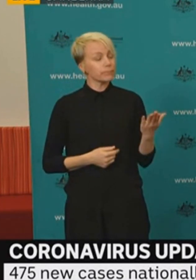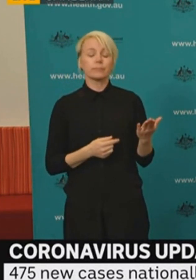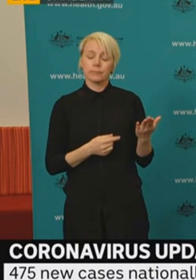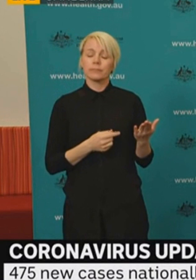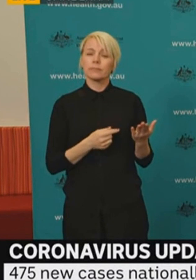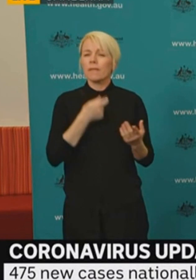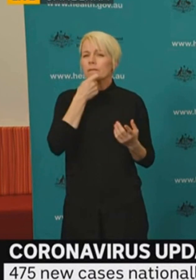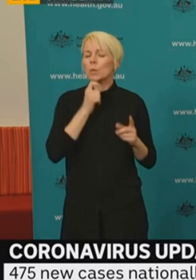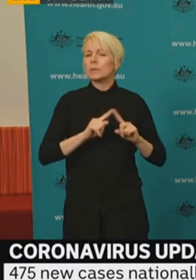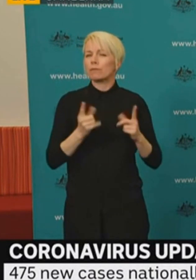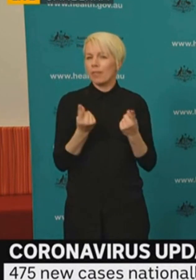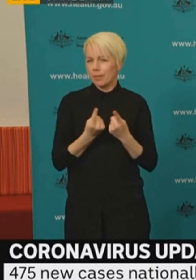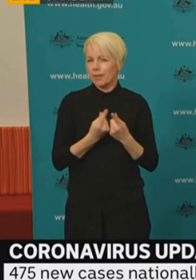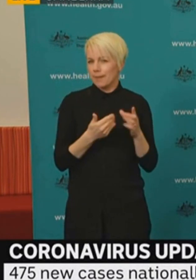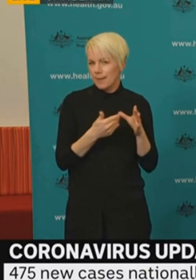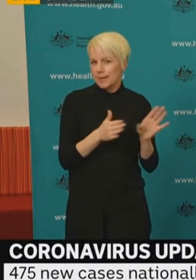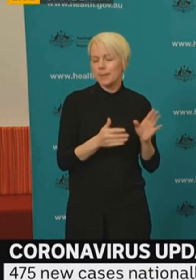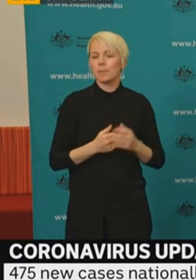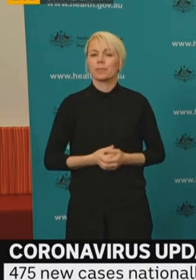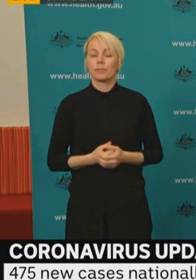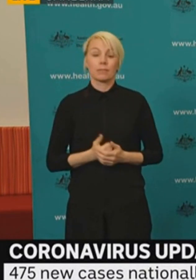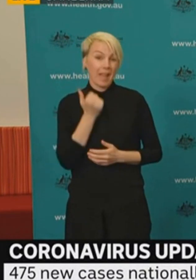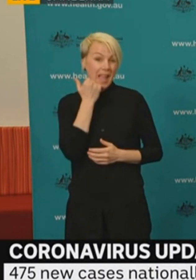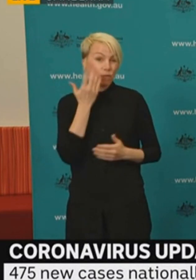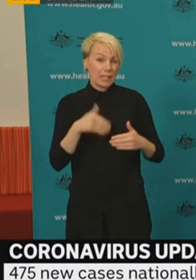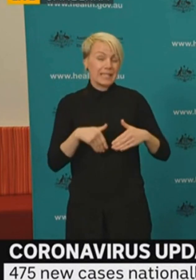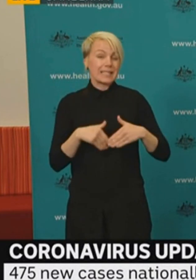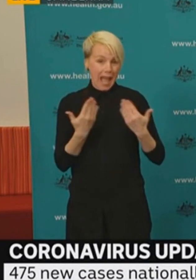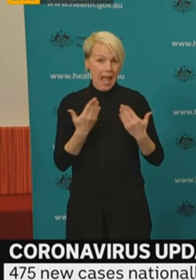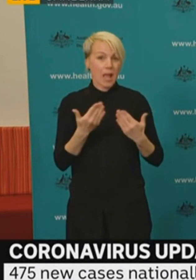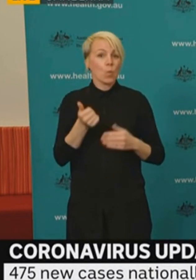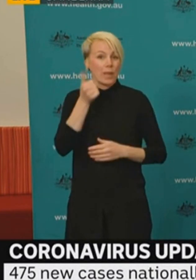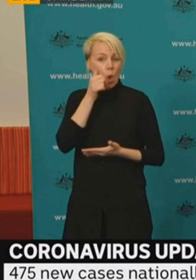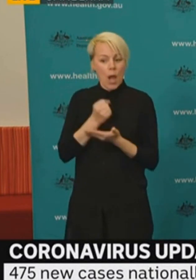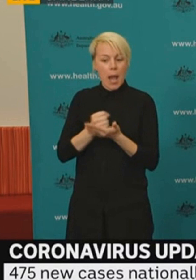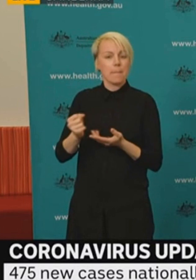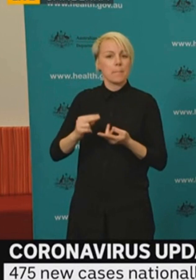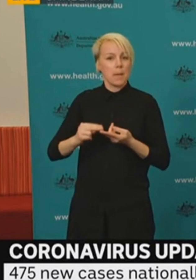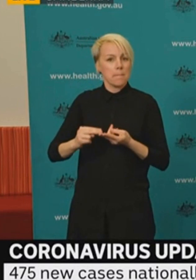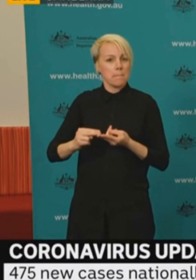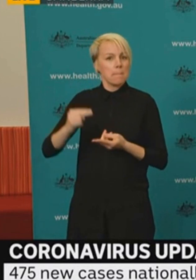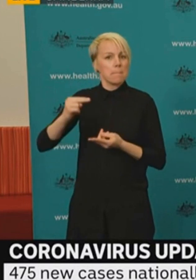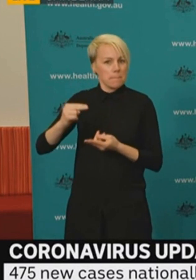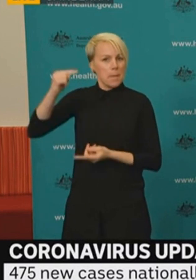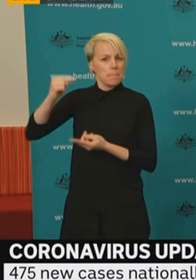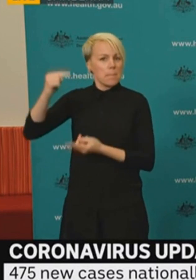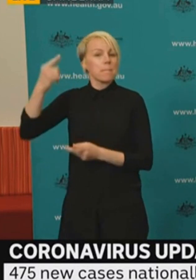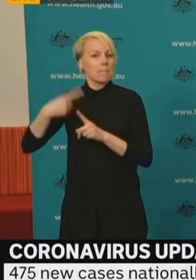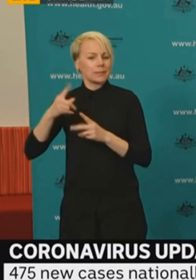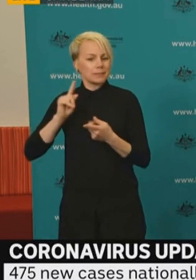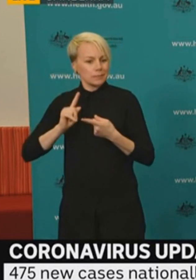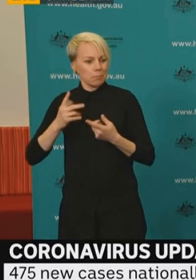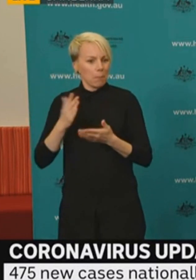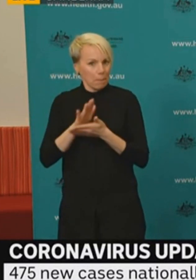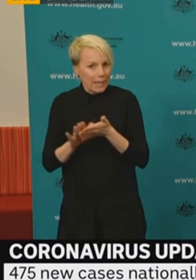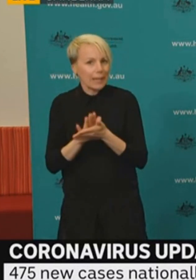when we say on a daily basis now that there's a significant number of cases in Victoria under investigation, then in